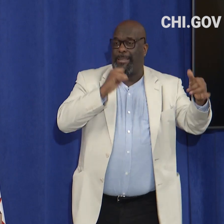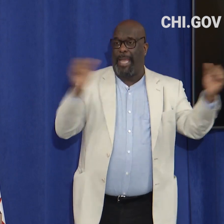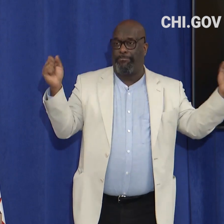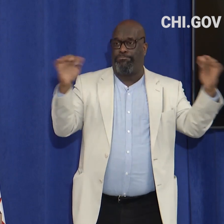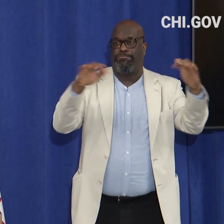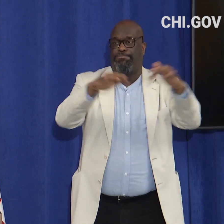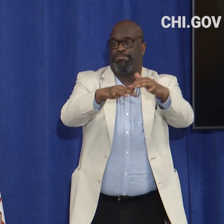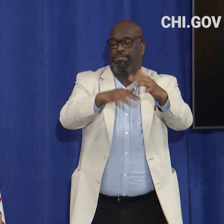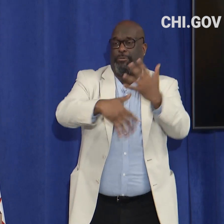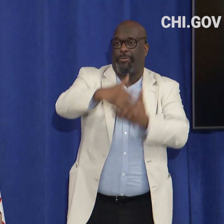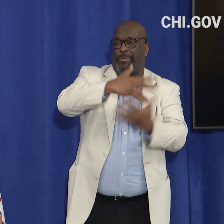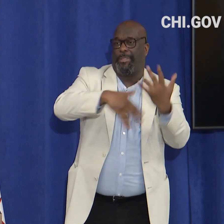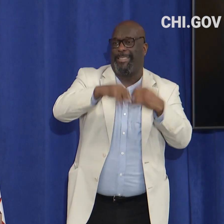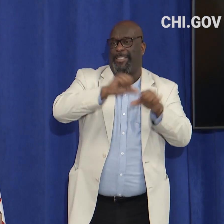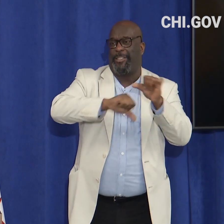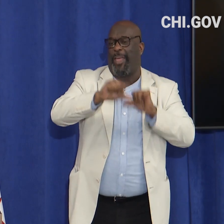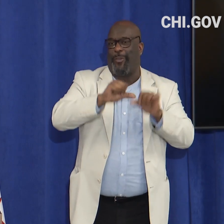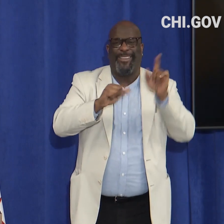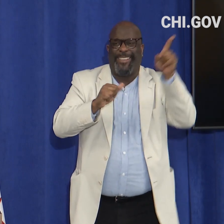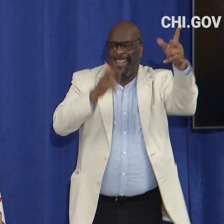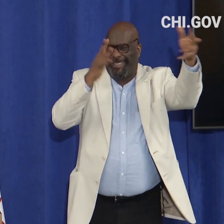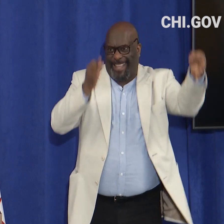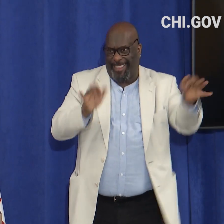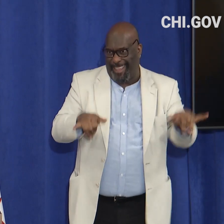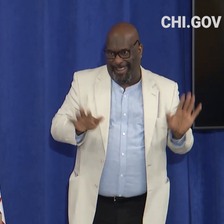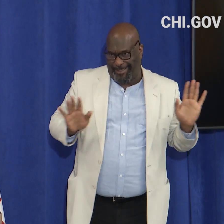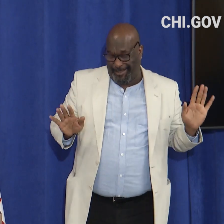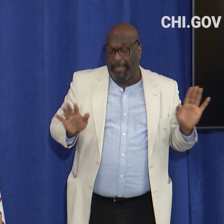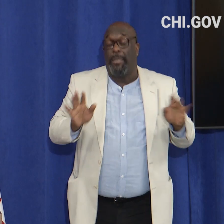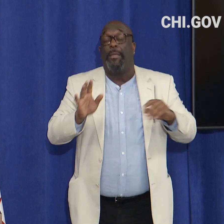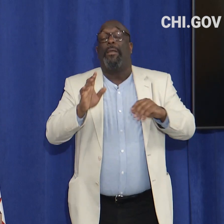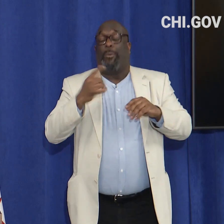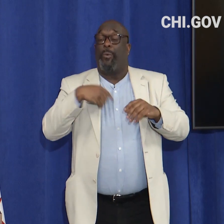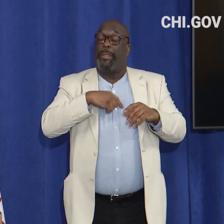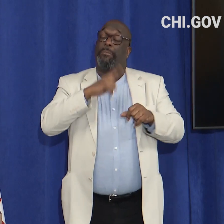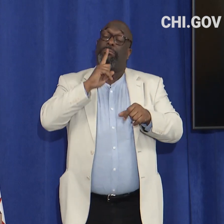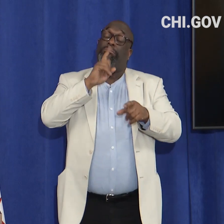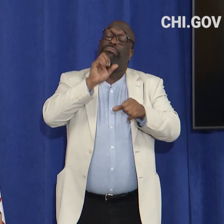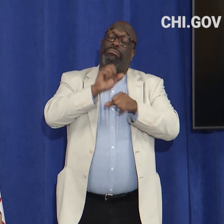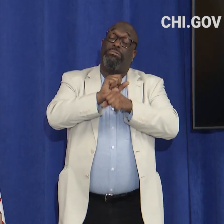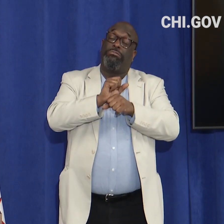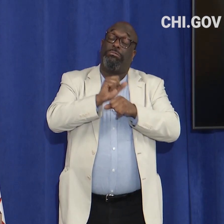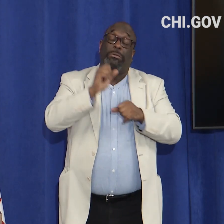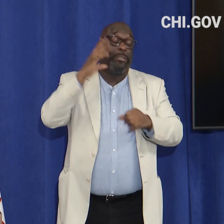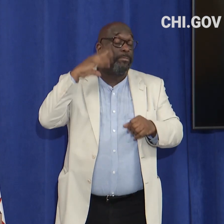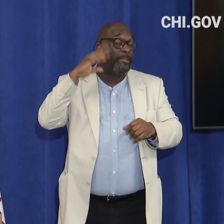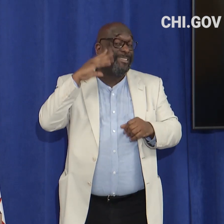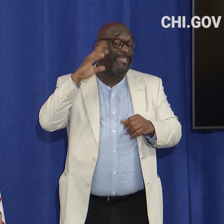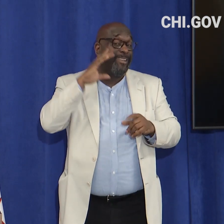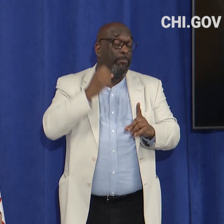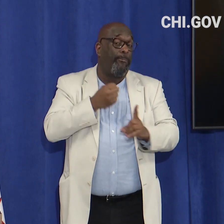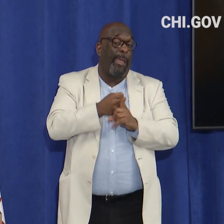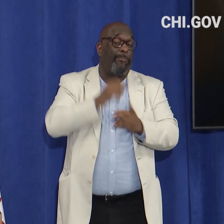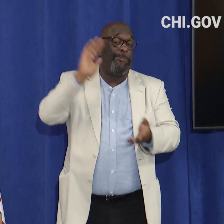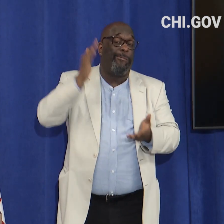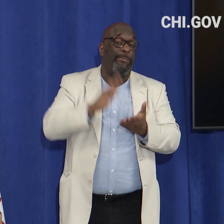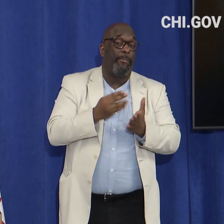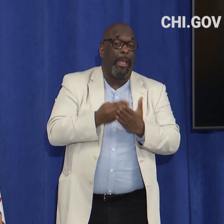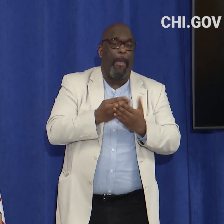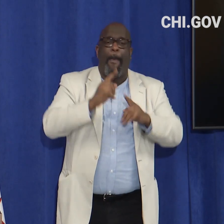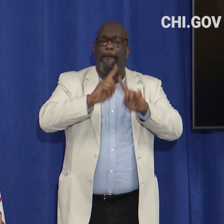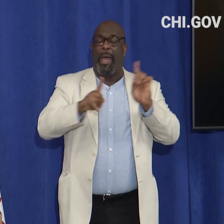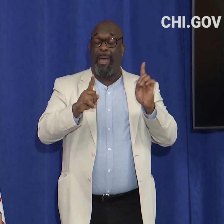mass anywhere. And in Chicago, we've definitely been hit. It's pretty significant, but I don't have the final numbers at my